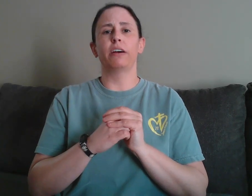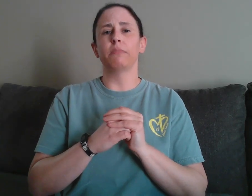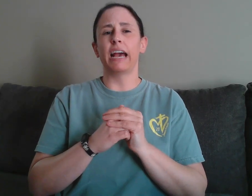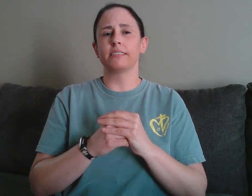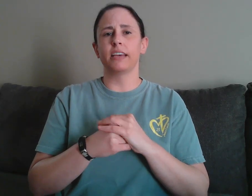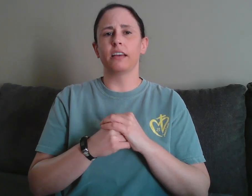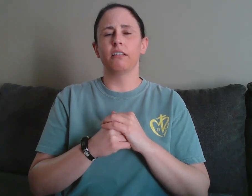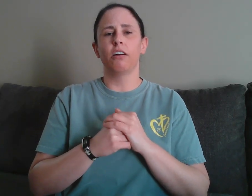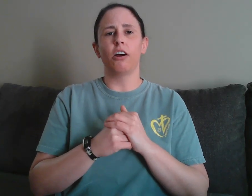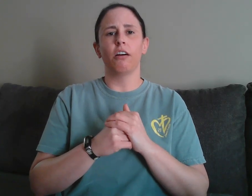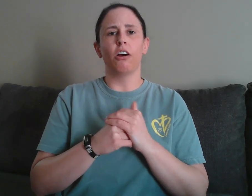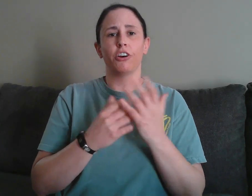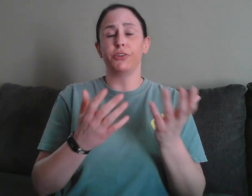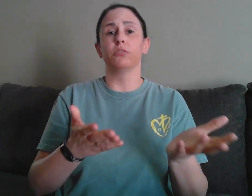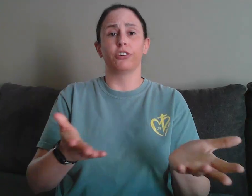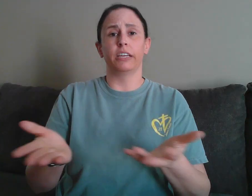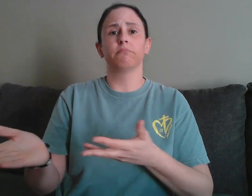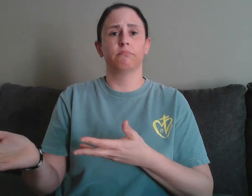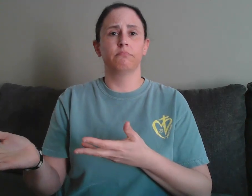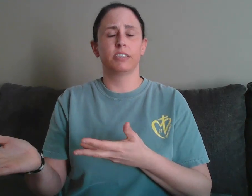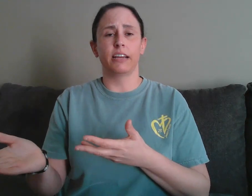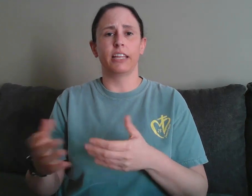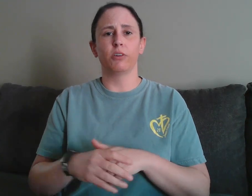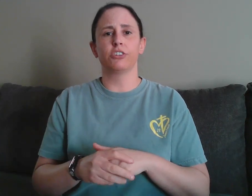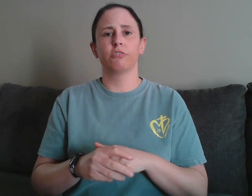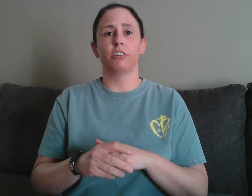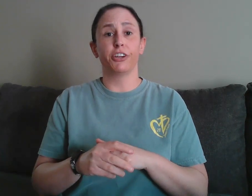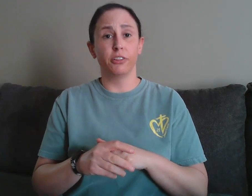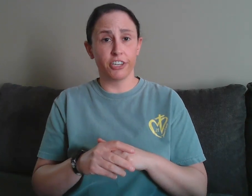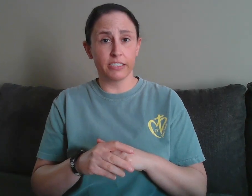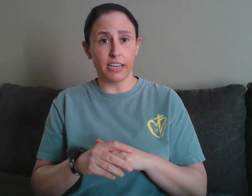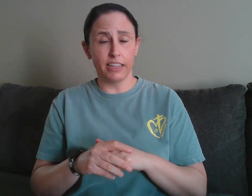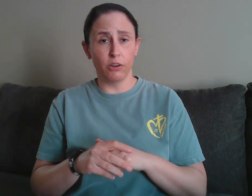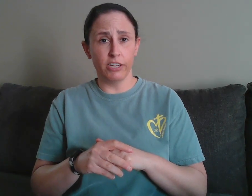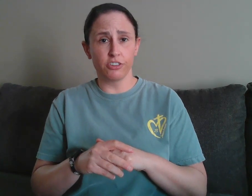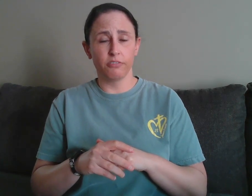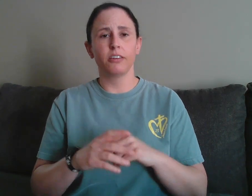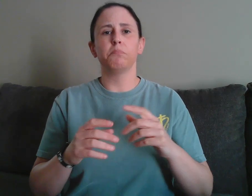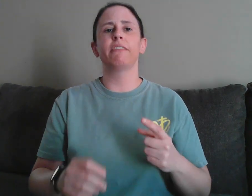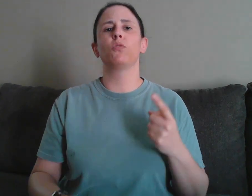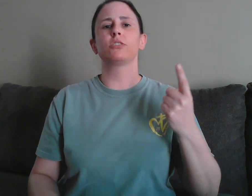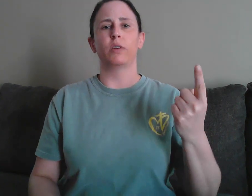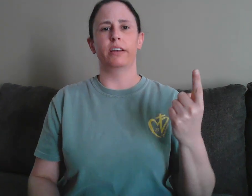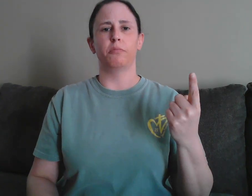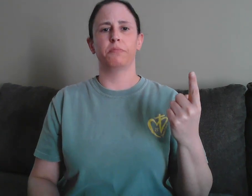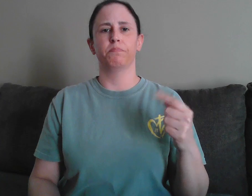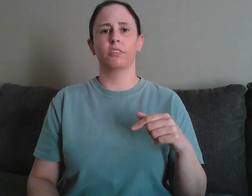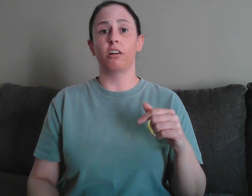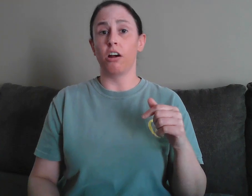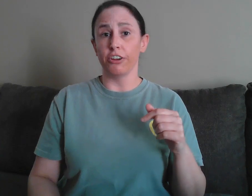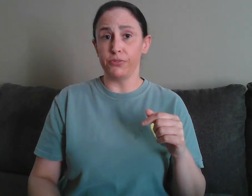I'm asking, are you learning sign language? Are you learning sign language? My voice went up. Are you